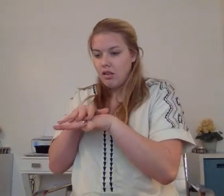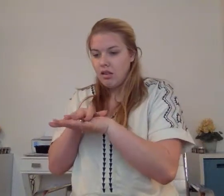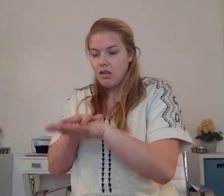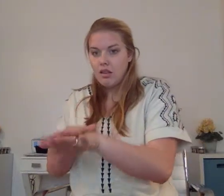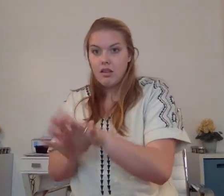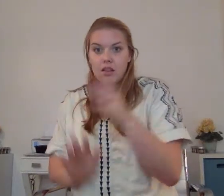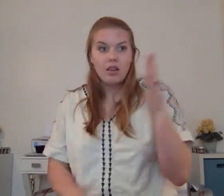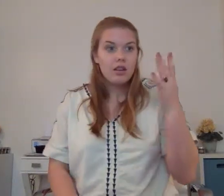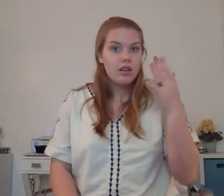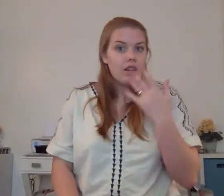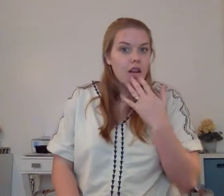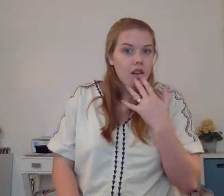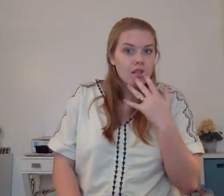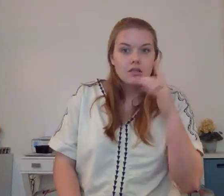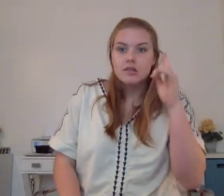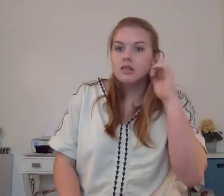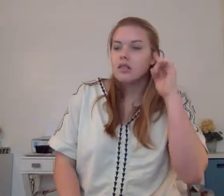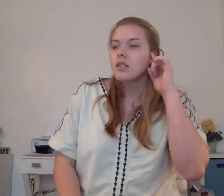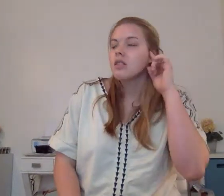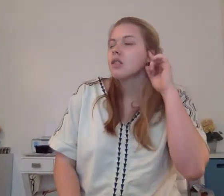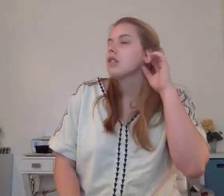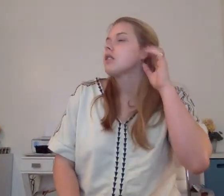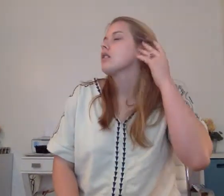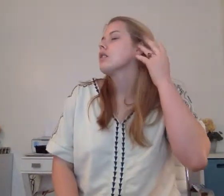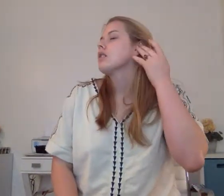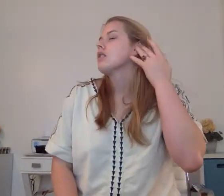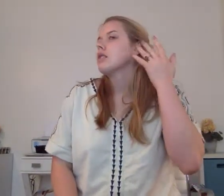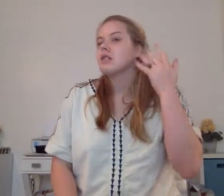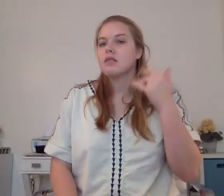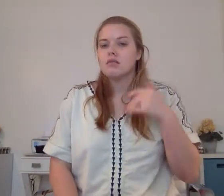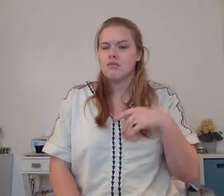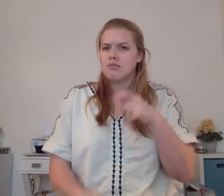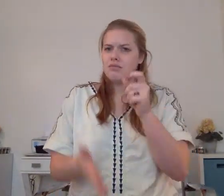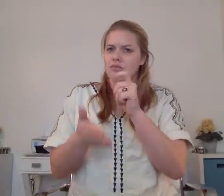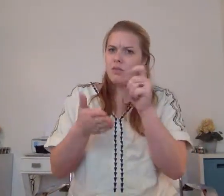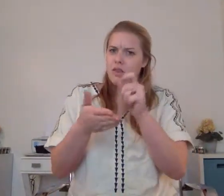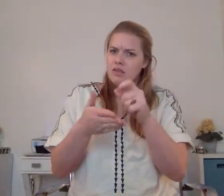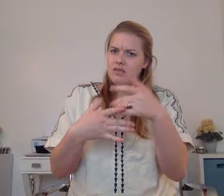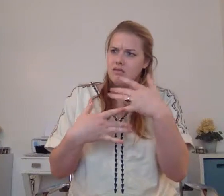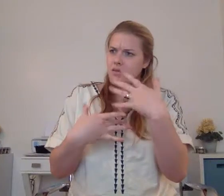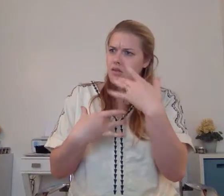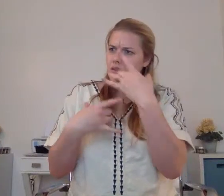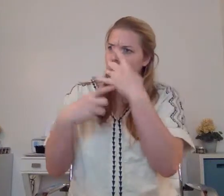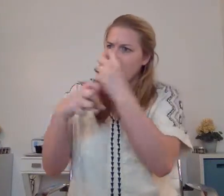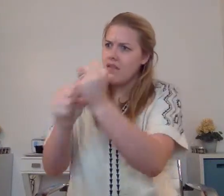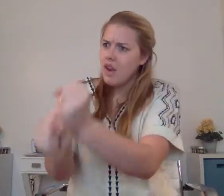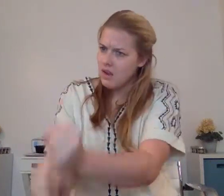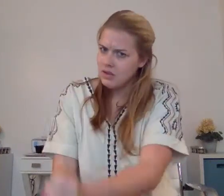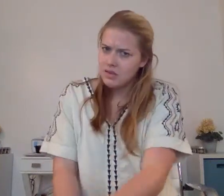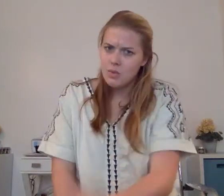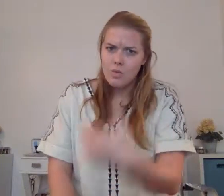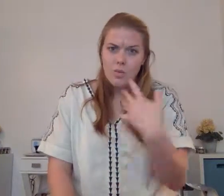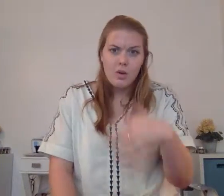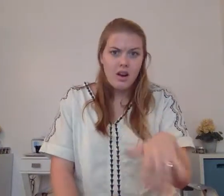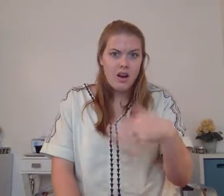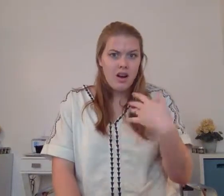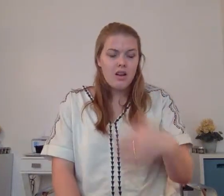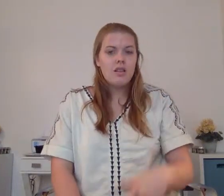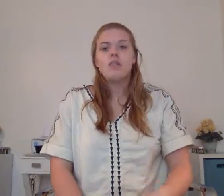see sounds, and many writers were fascinated by this subject, myself included. But she cut me